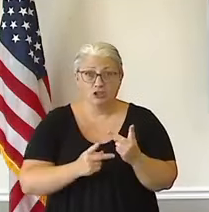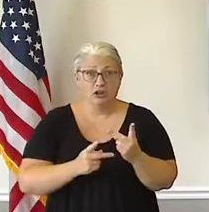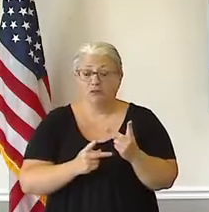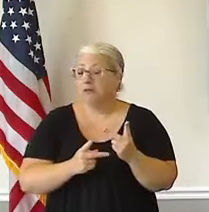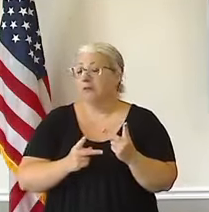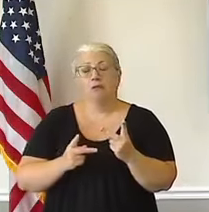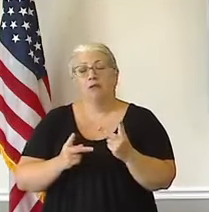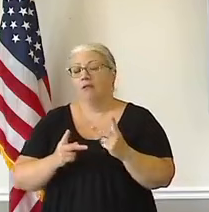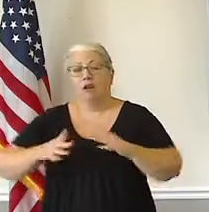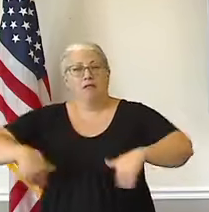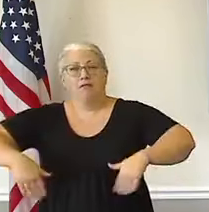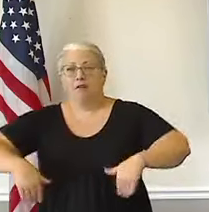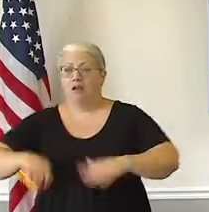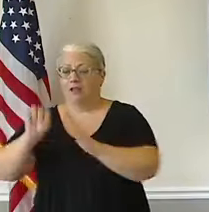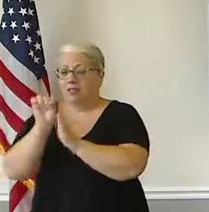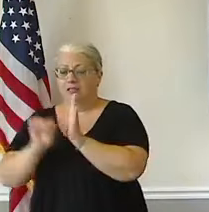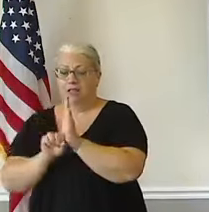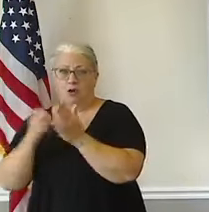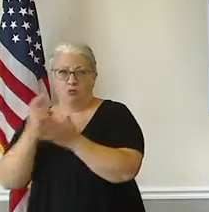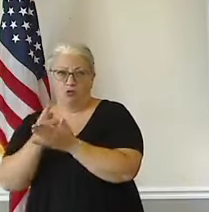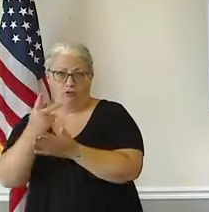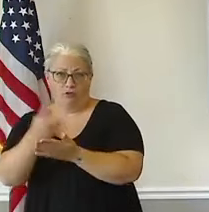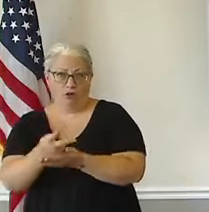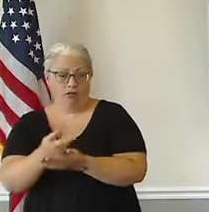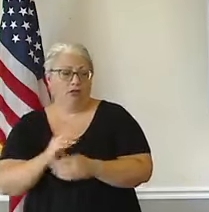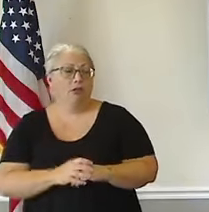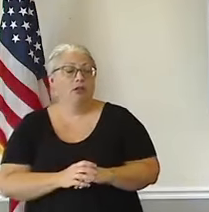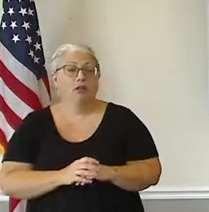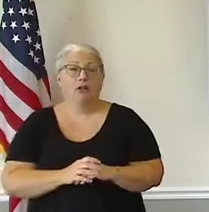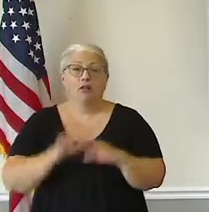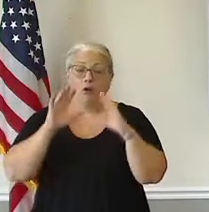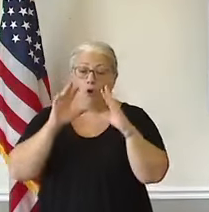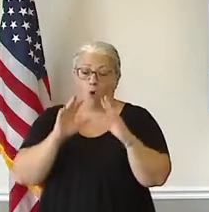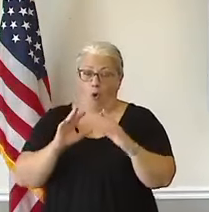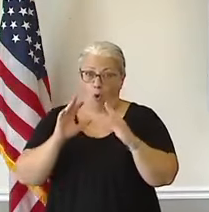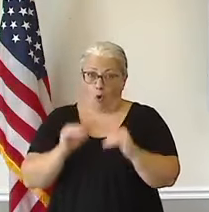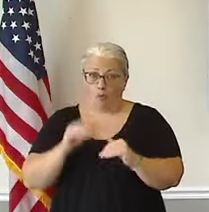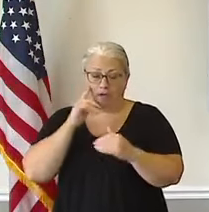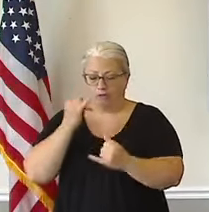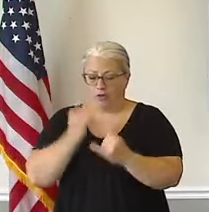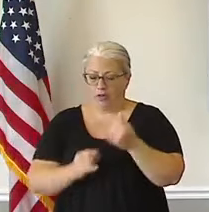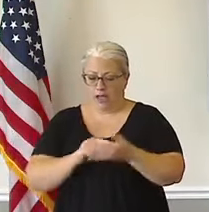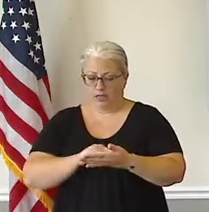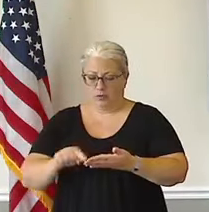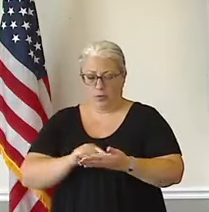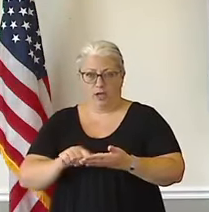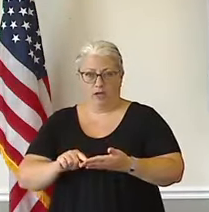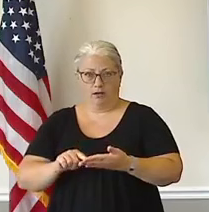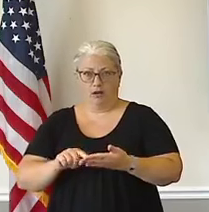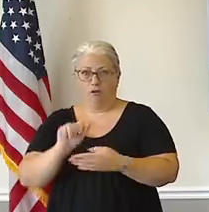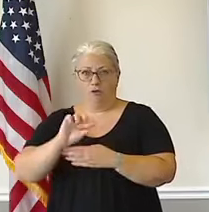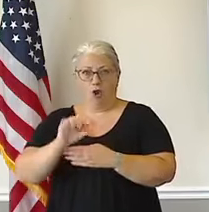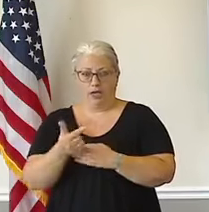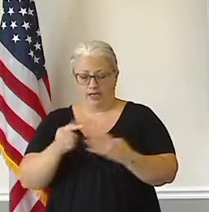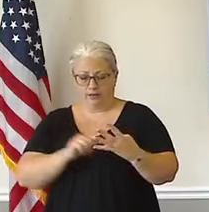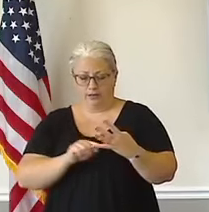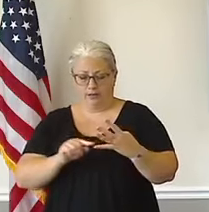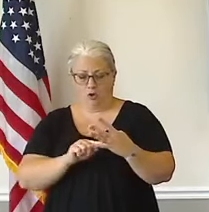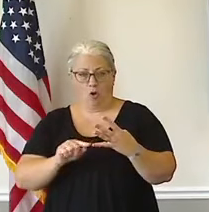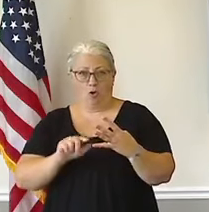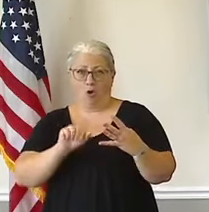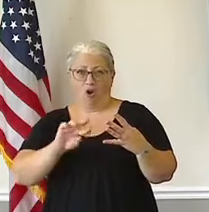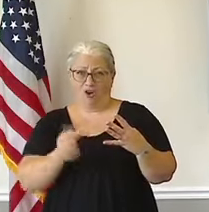approval for that. They're hoping, as I understand it, they're hoping for the last week of August, so the week of the 20th,